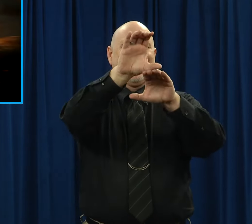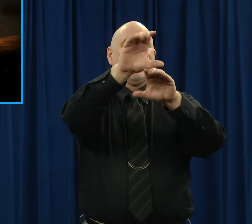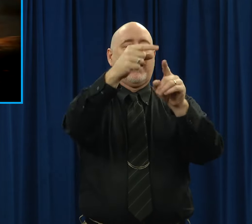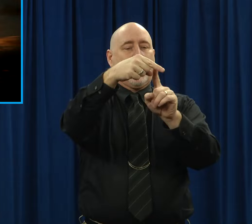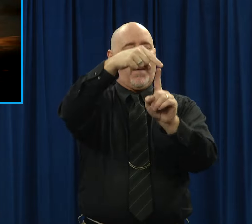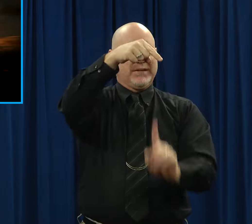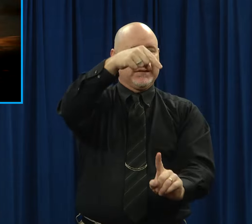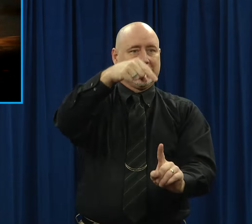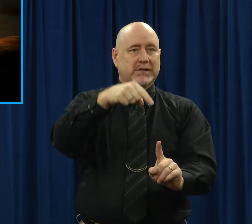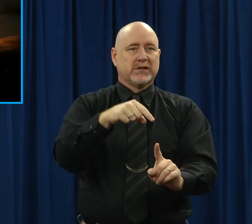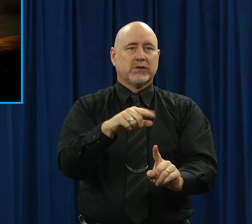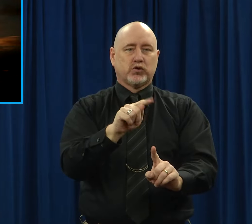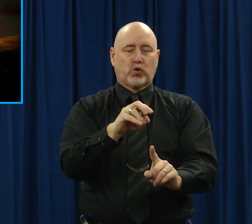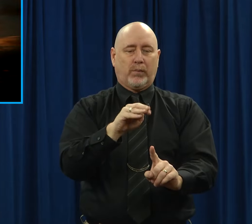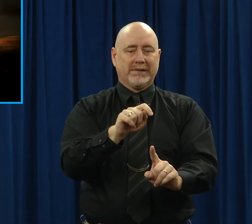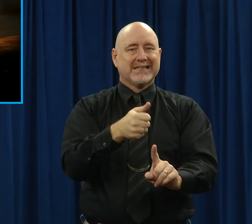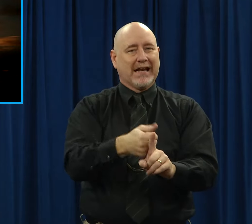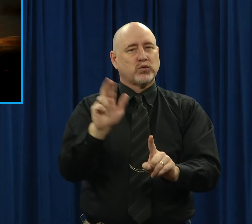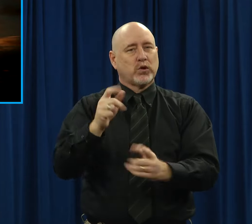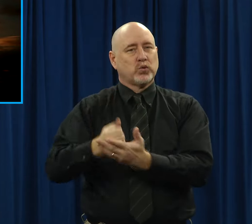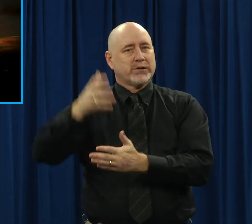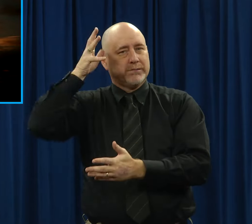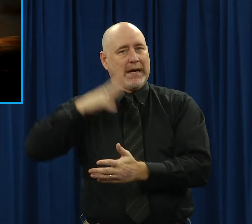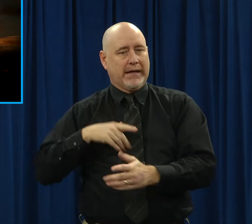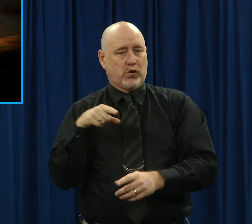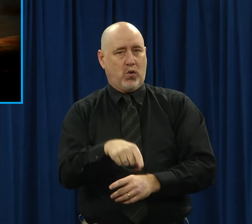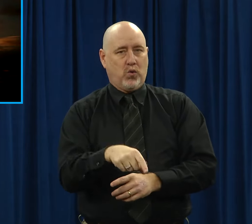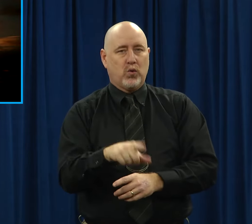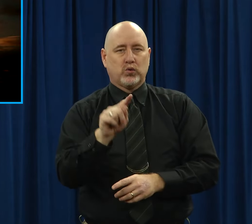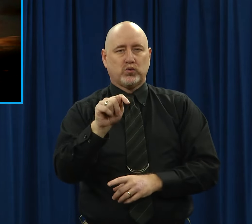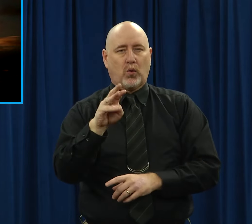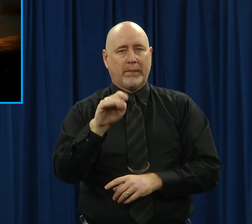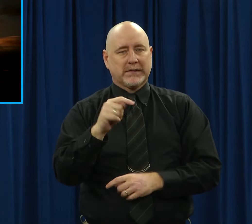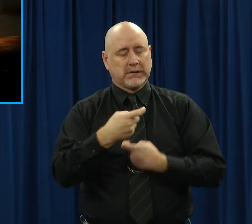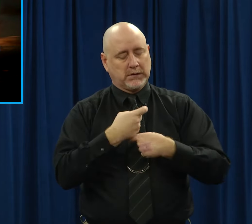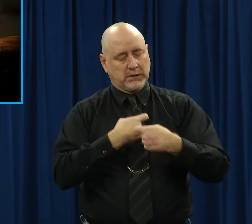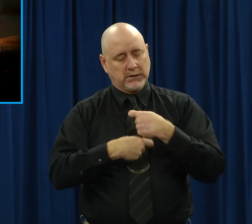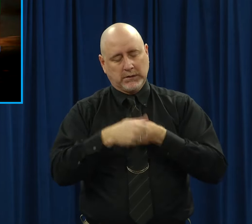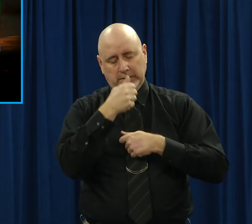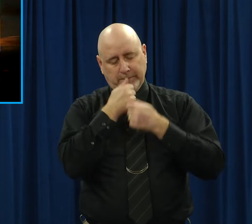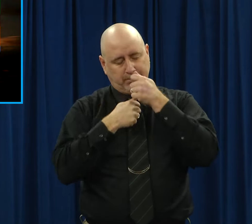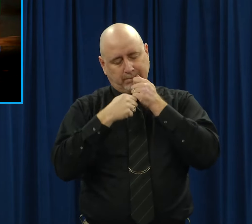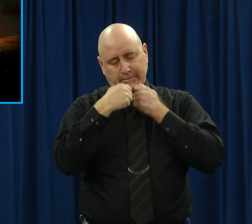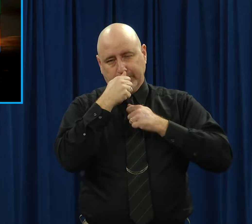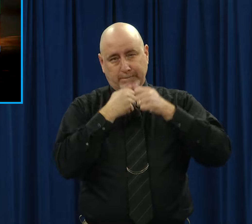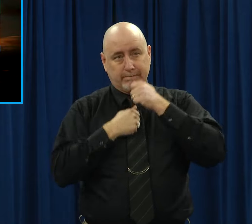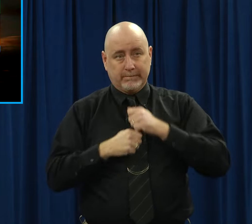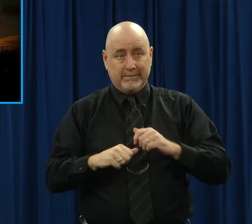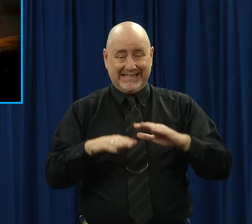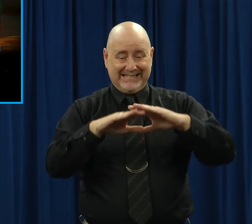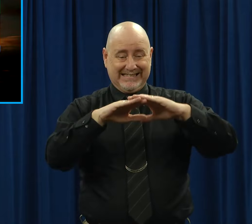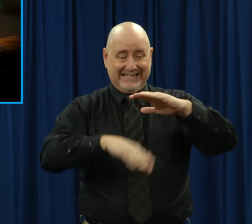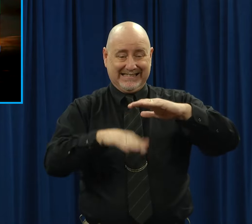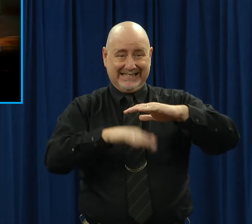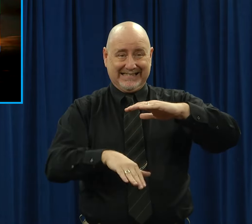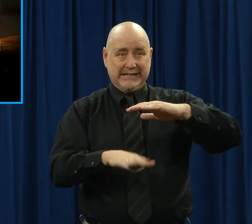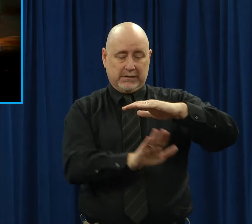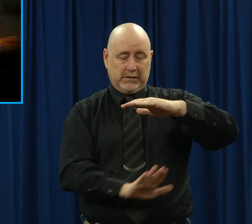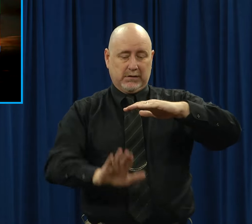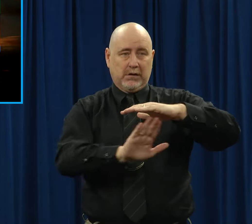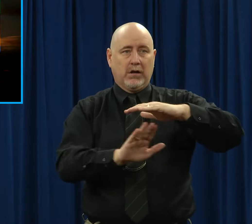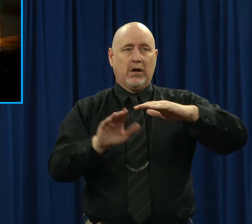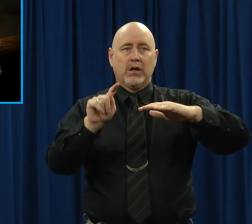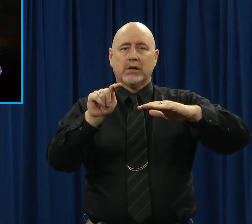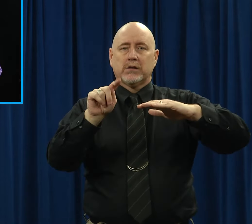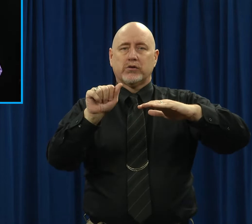Hades is where the rich man went. This place is a place of torment. Now, this section of